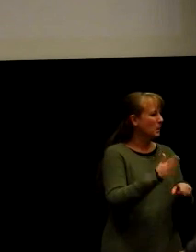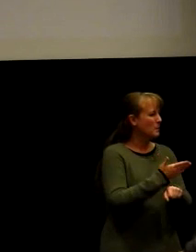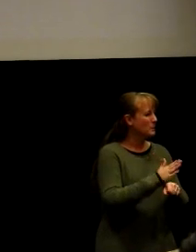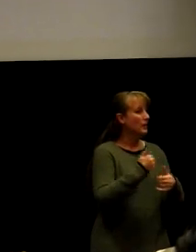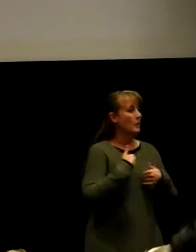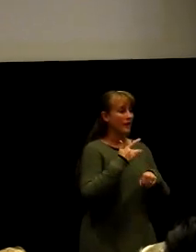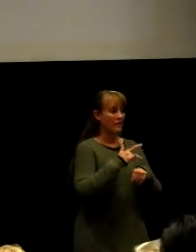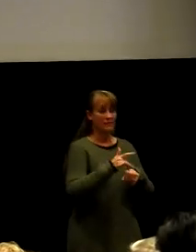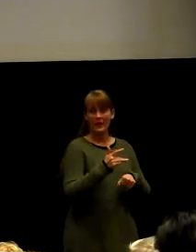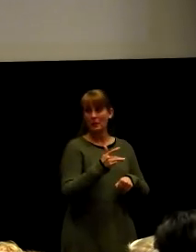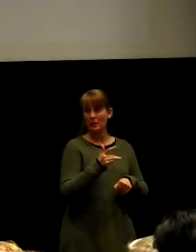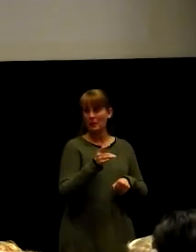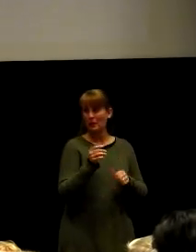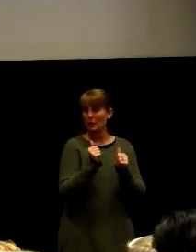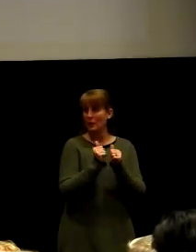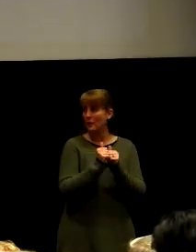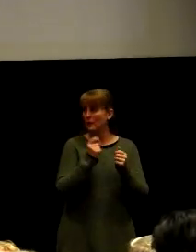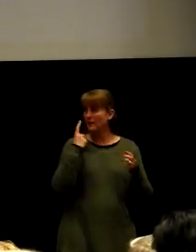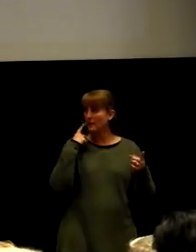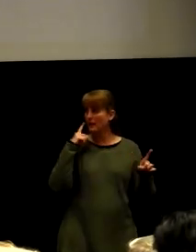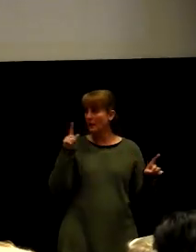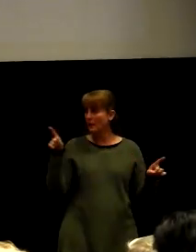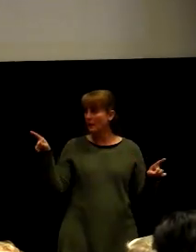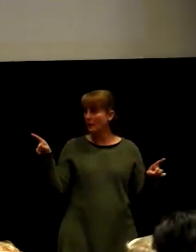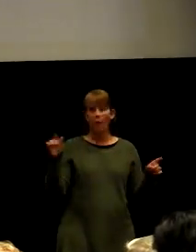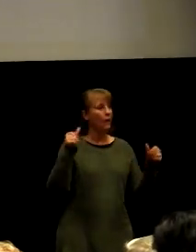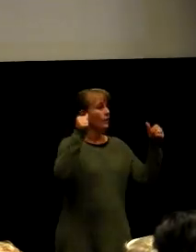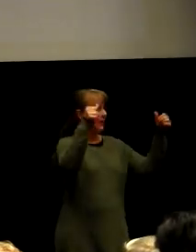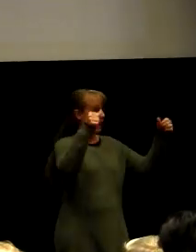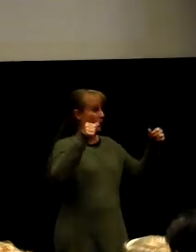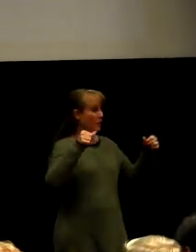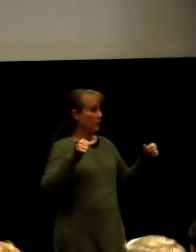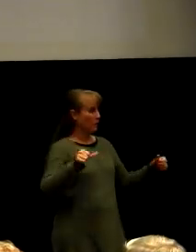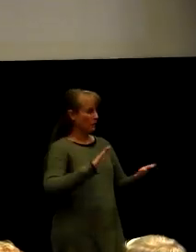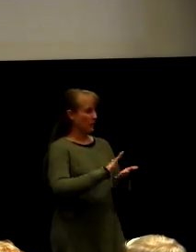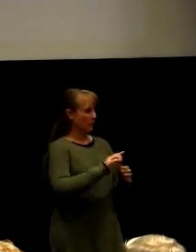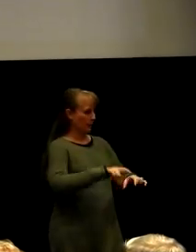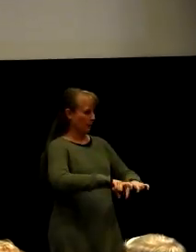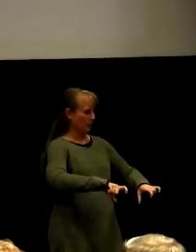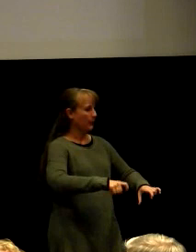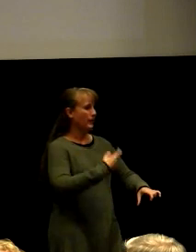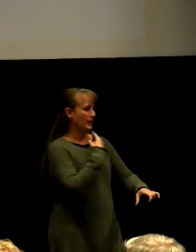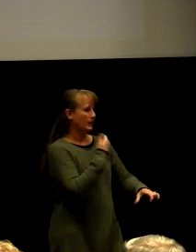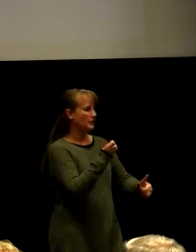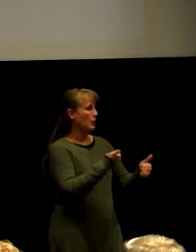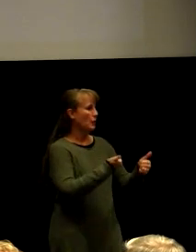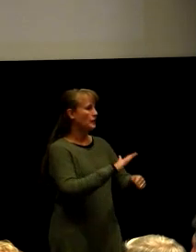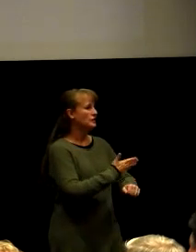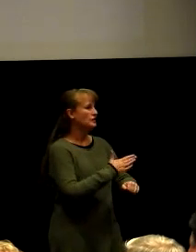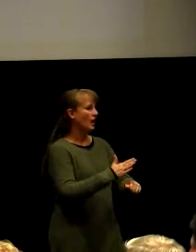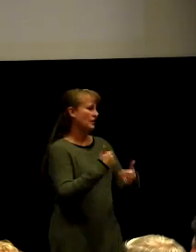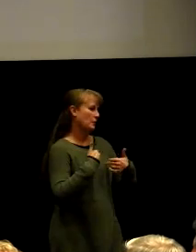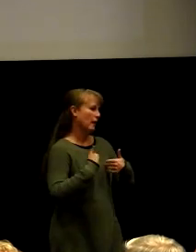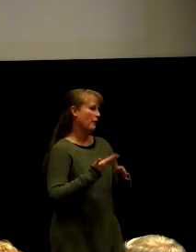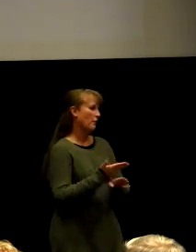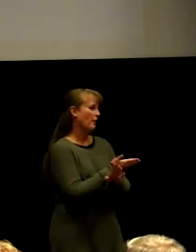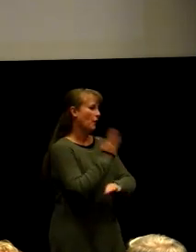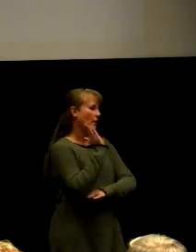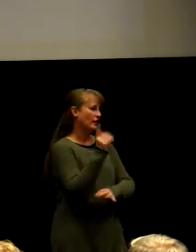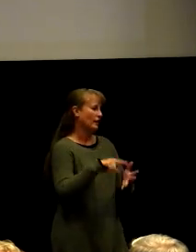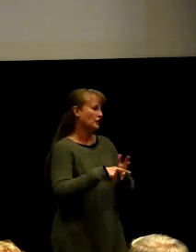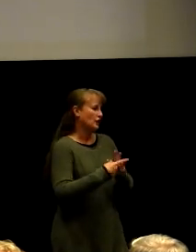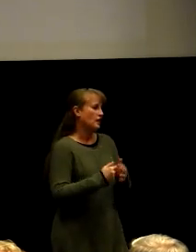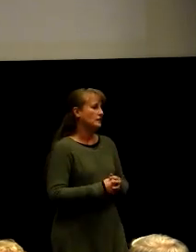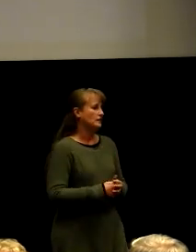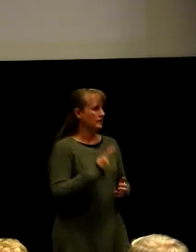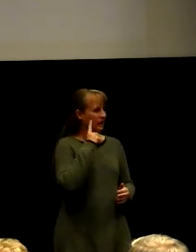the announcement or the poster for the lecture series, and we have some more outside. It's